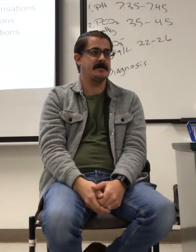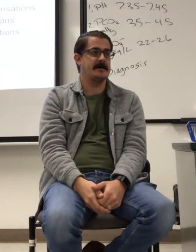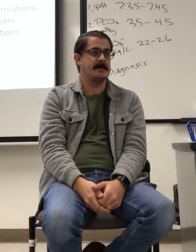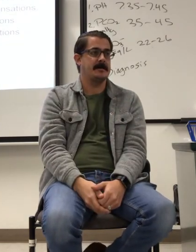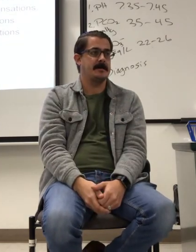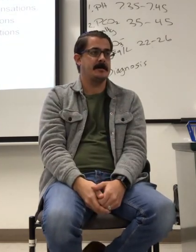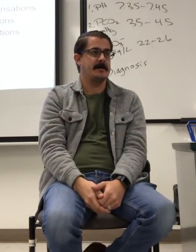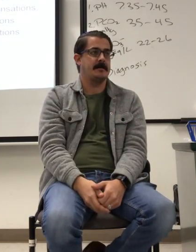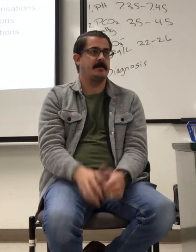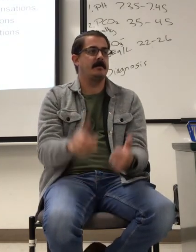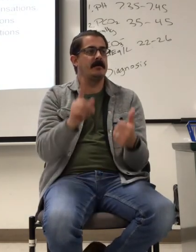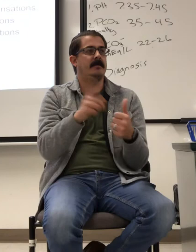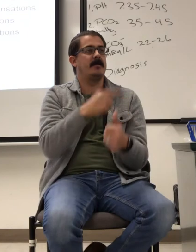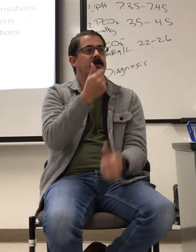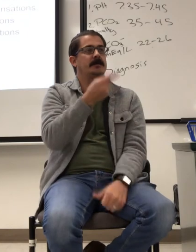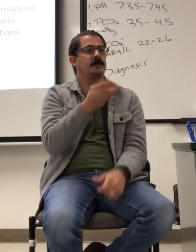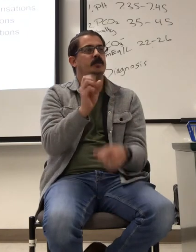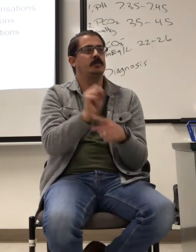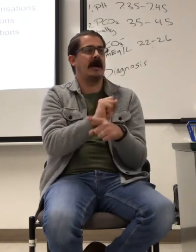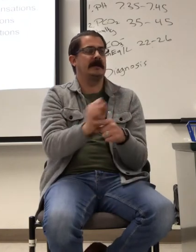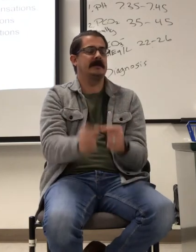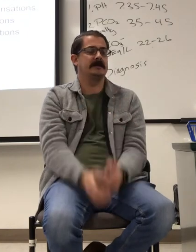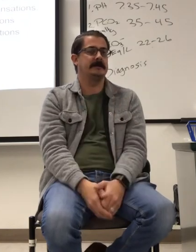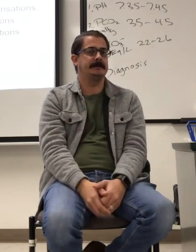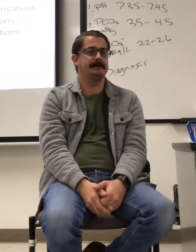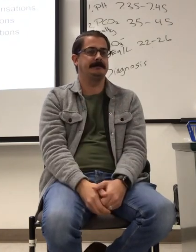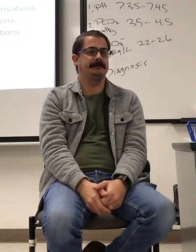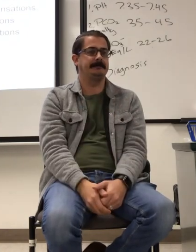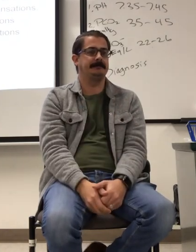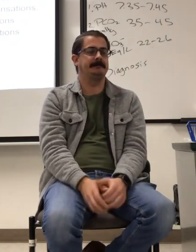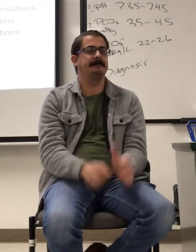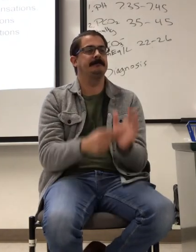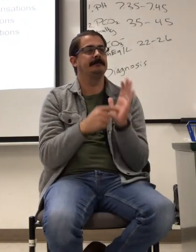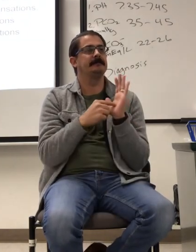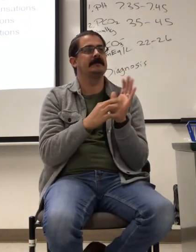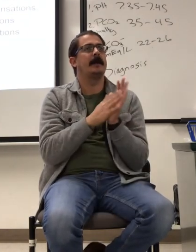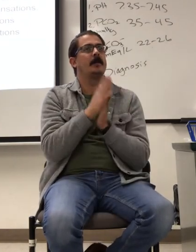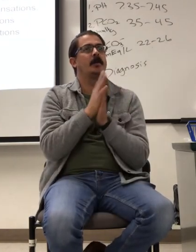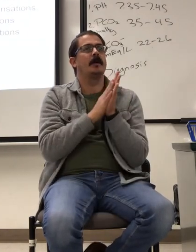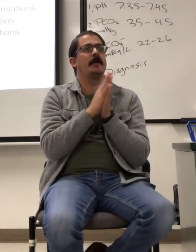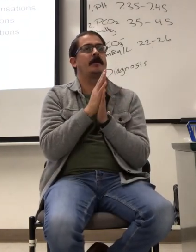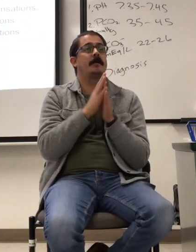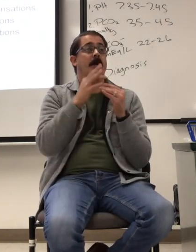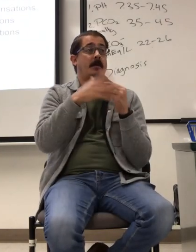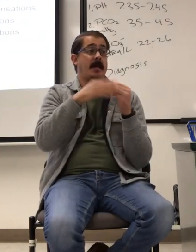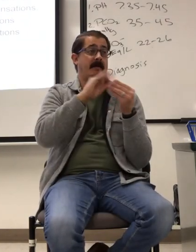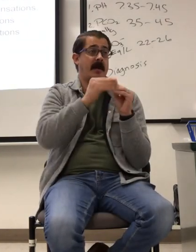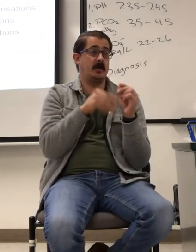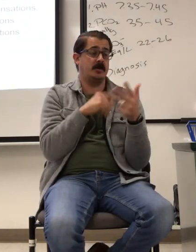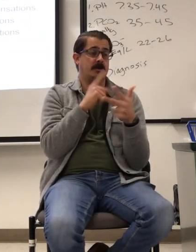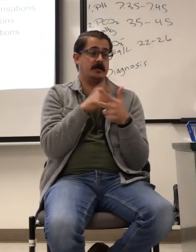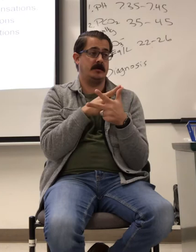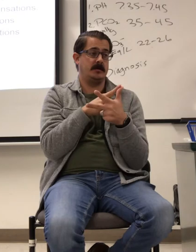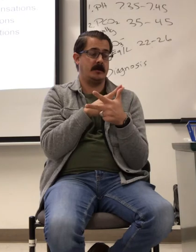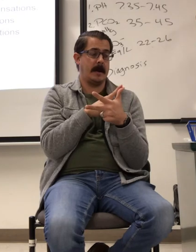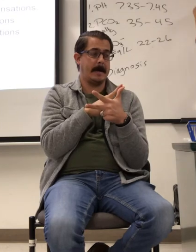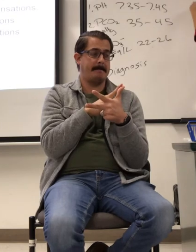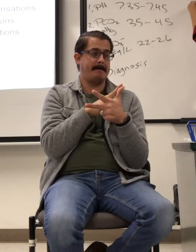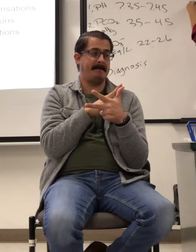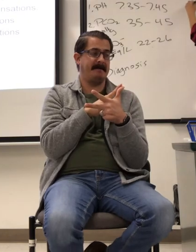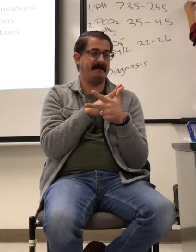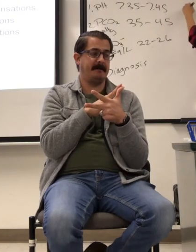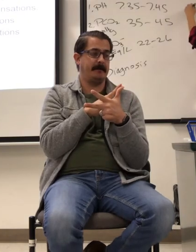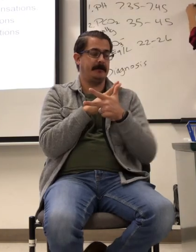I'll do the first couple with you. Let's say, for example, the blood values come back